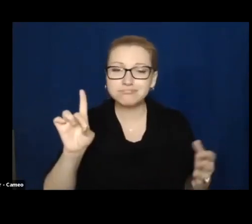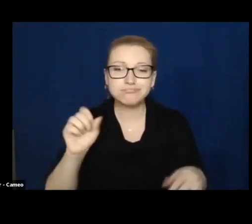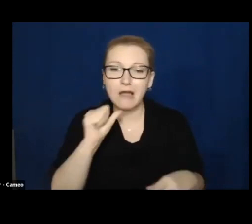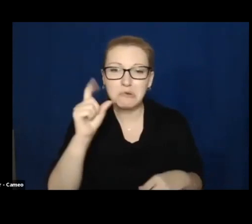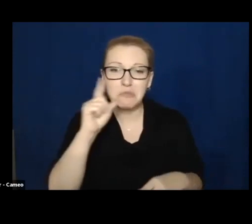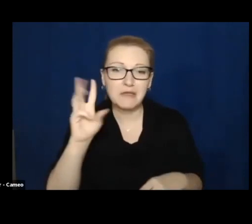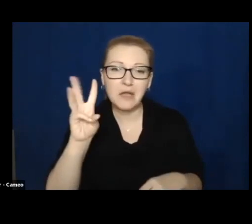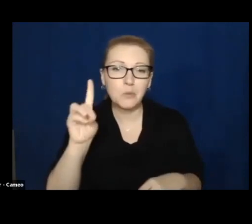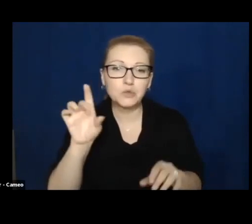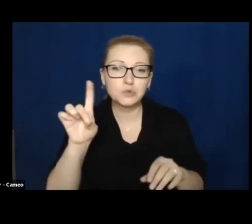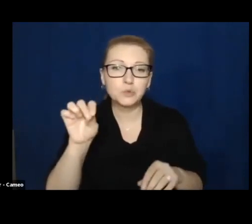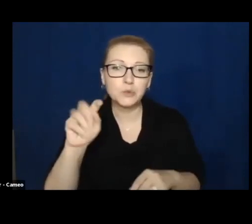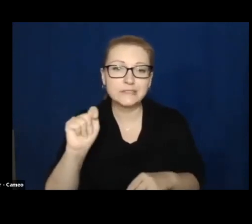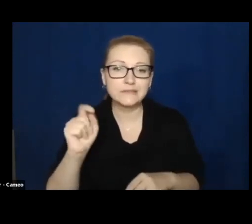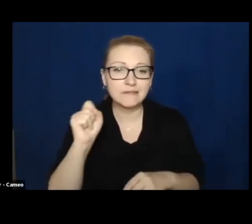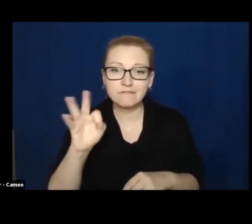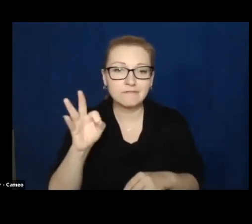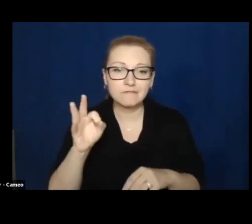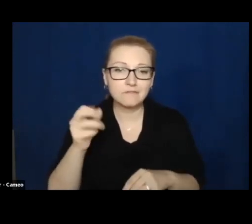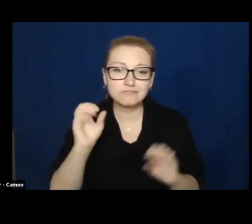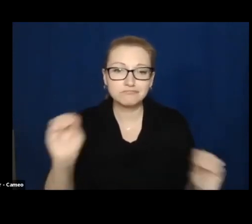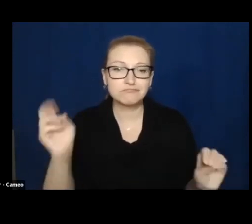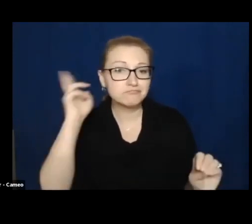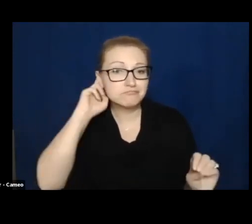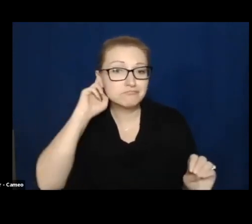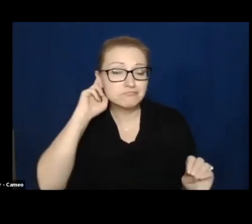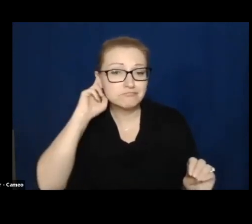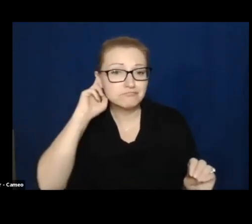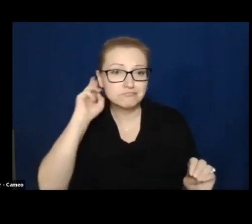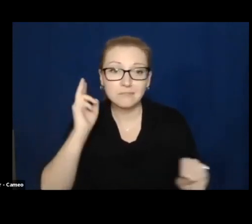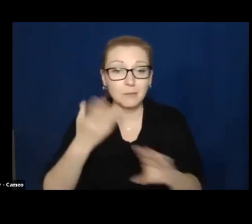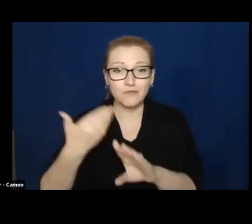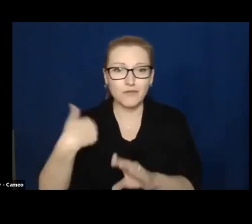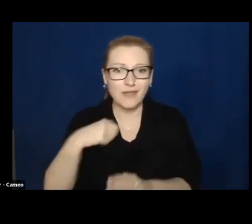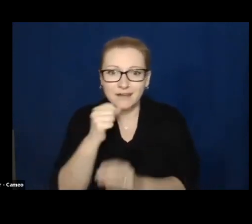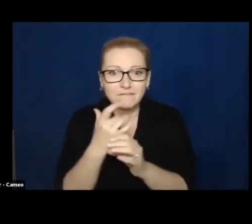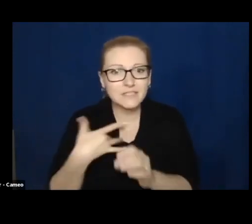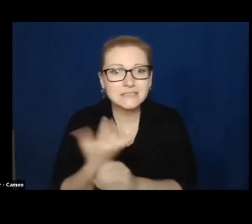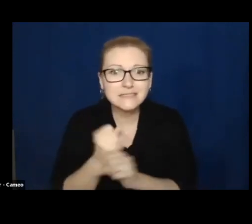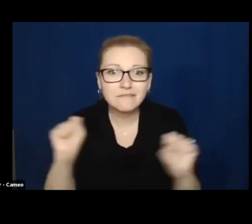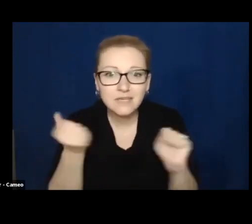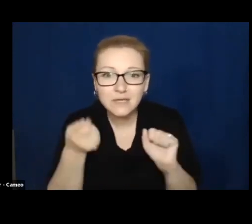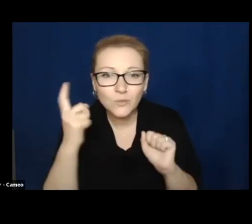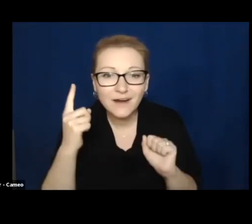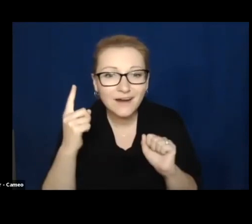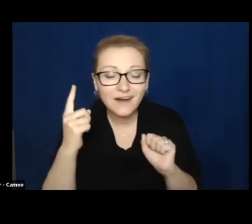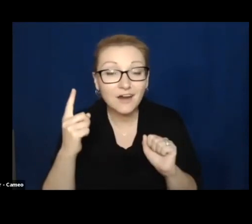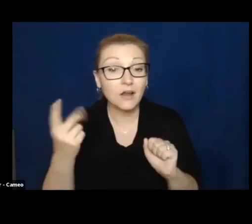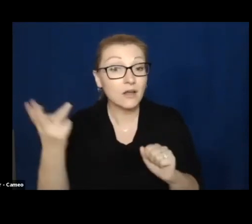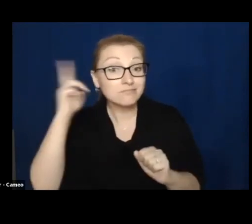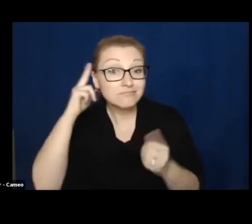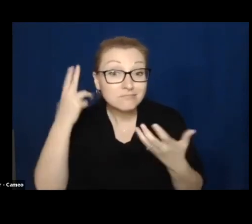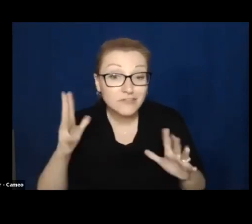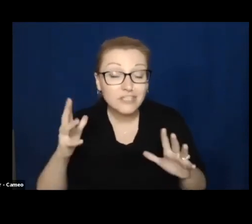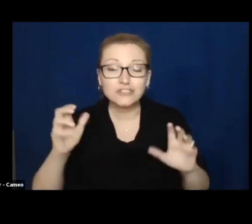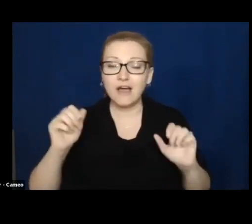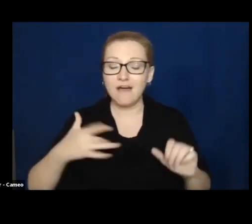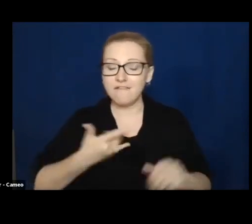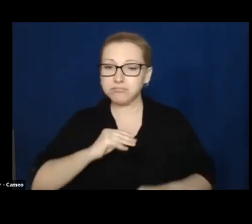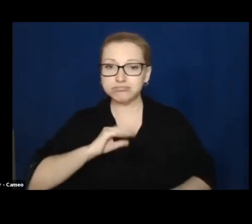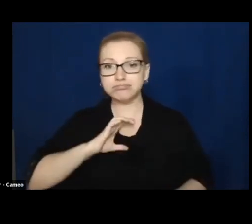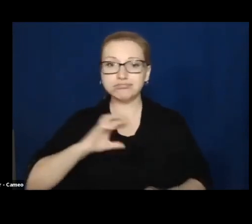implant. Because before that, I just didn't have the confidence to feel safe. I was nervous walking